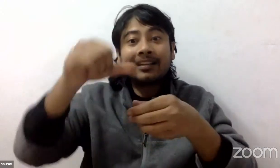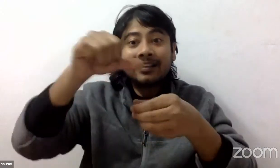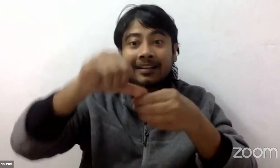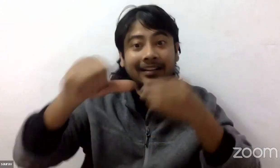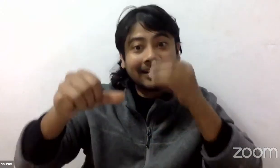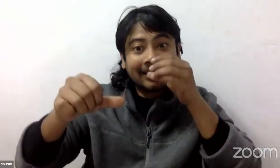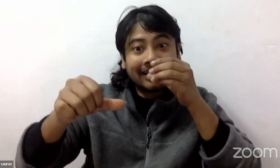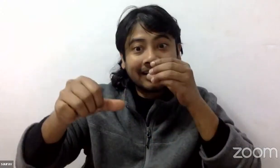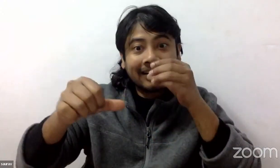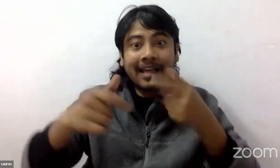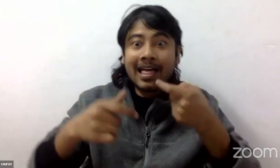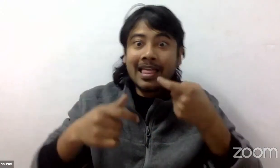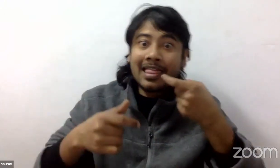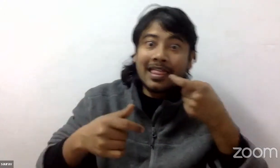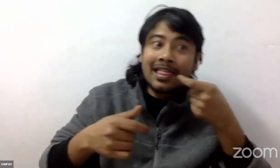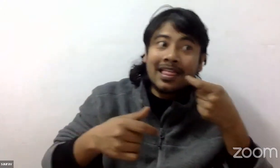also. Then